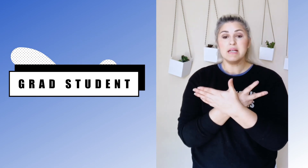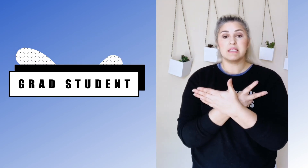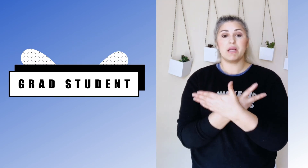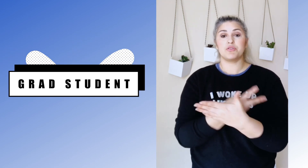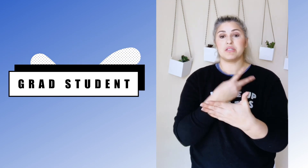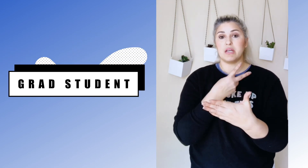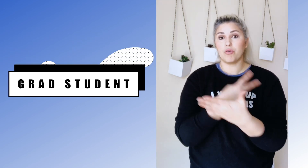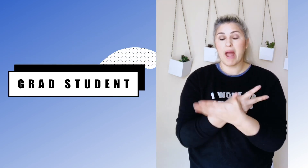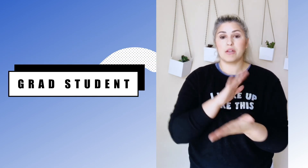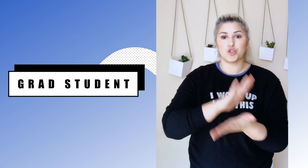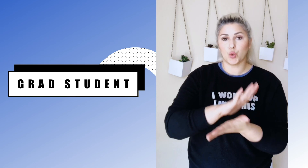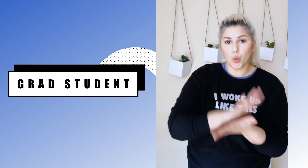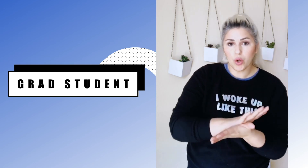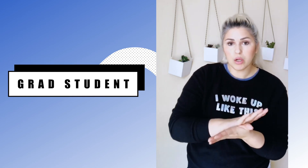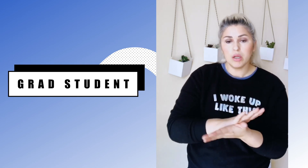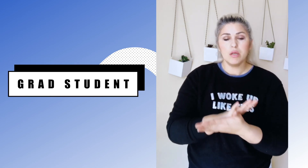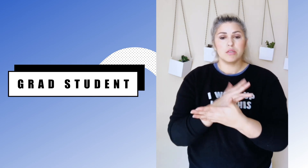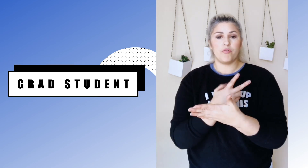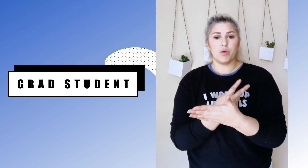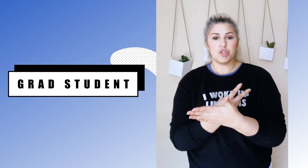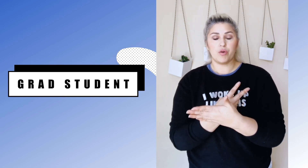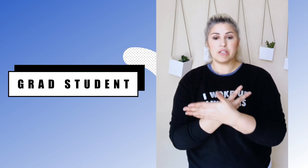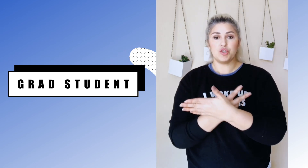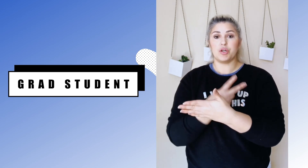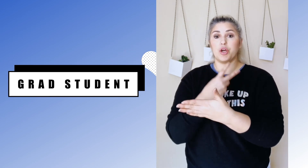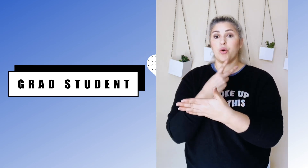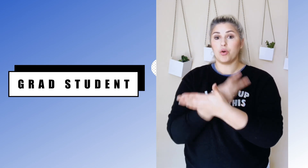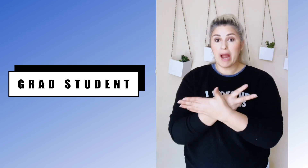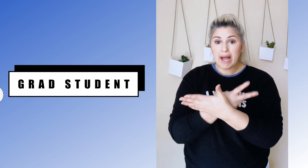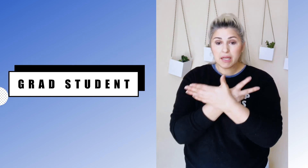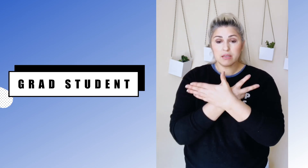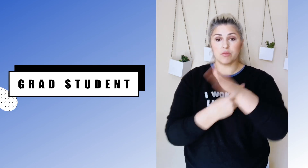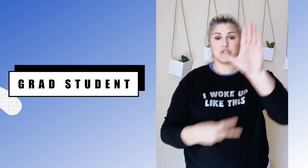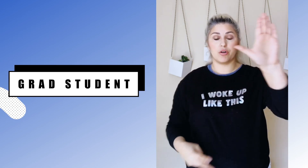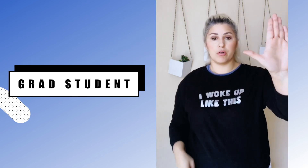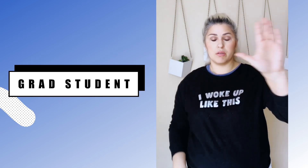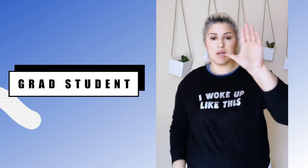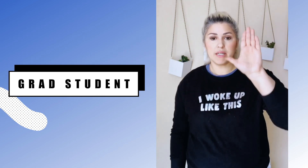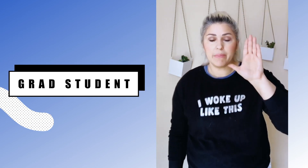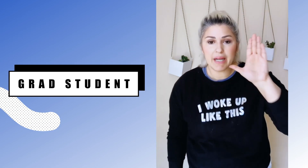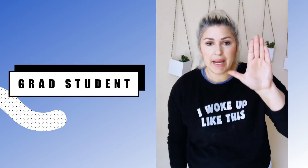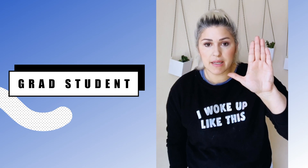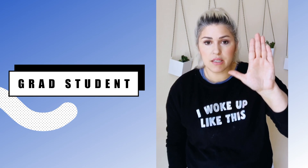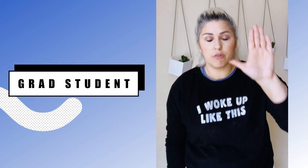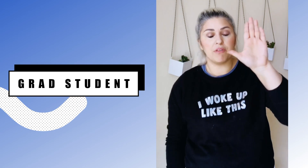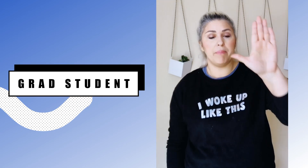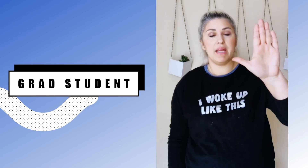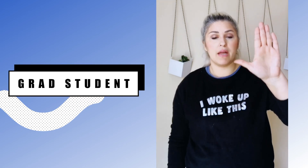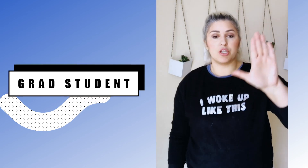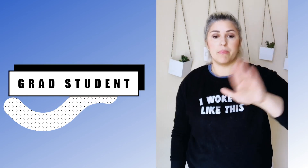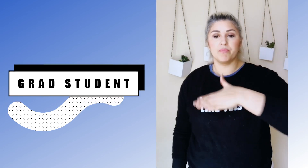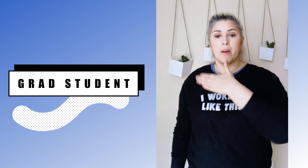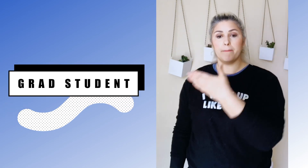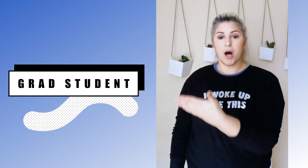this. Sometimes you'll see grad school. So if you want to do grad student, you go grad. So it's your non-dominant hand is in your flat